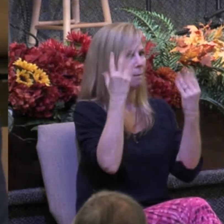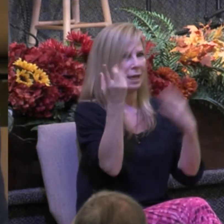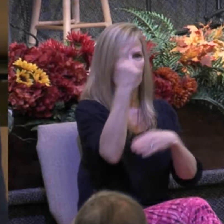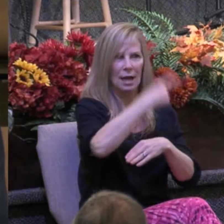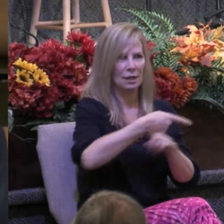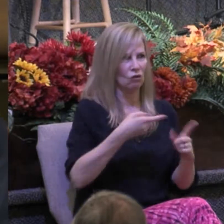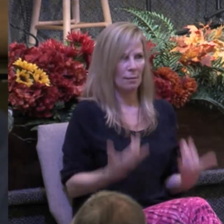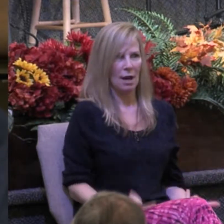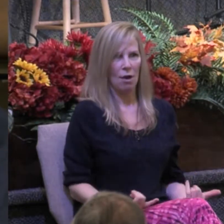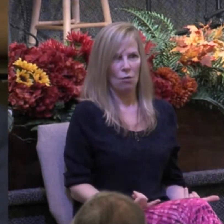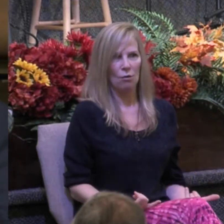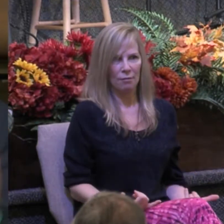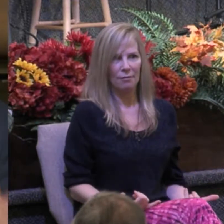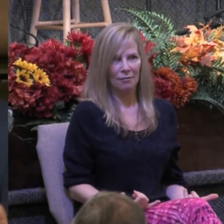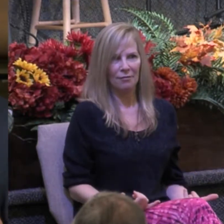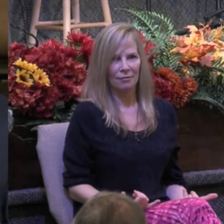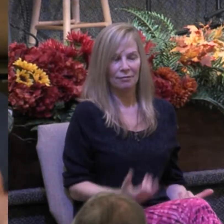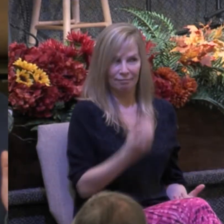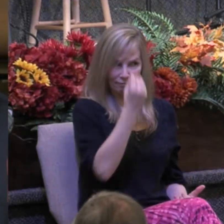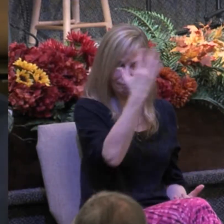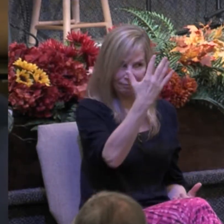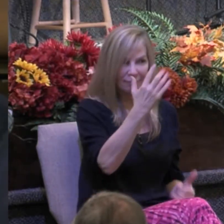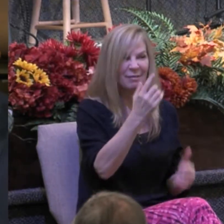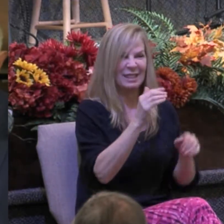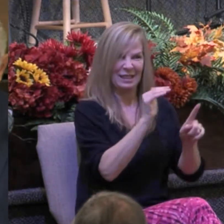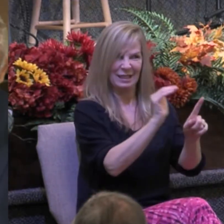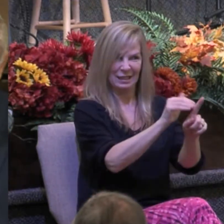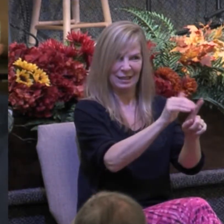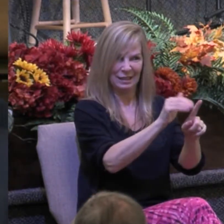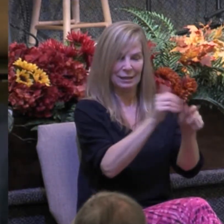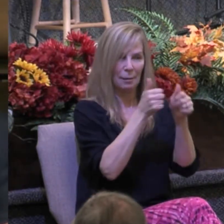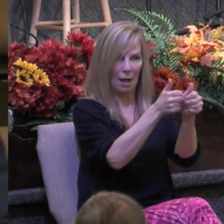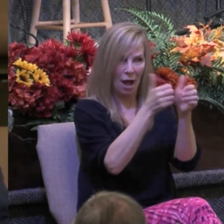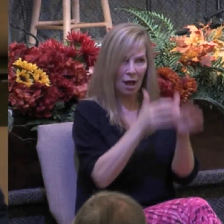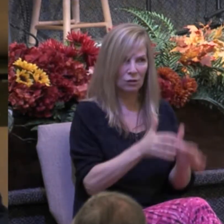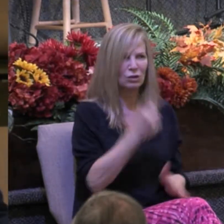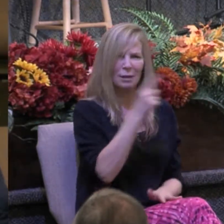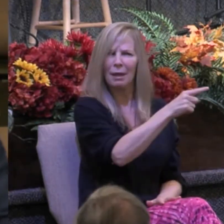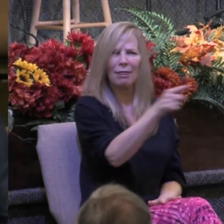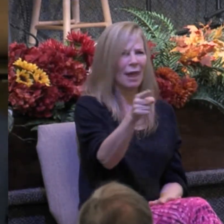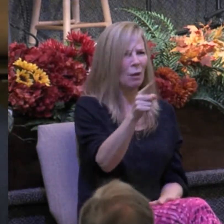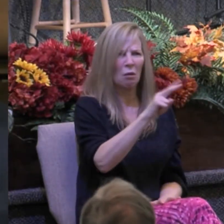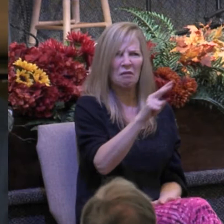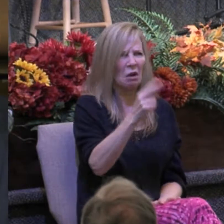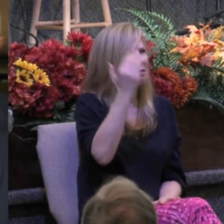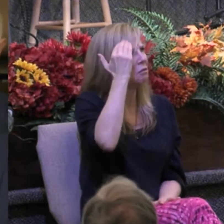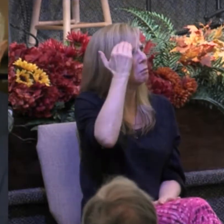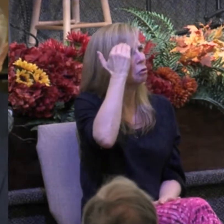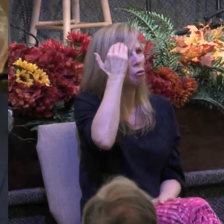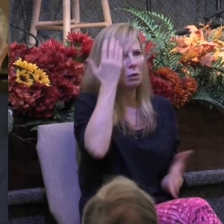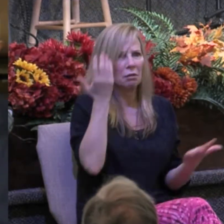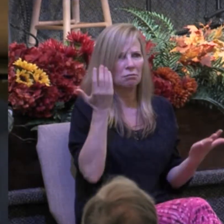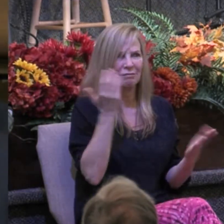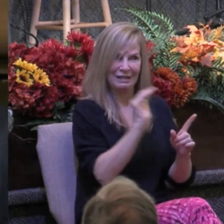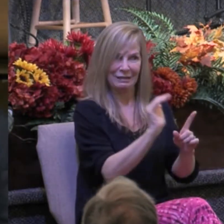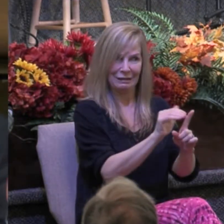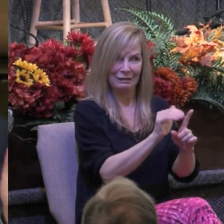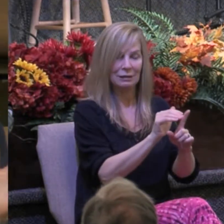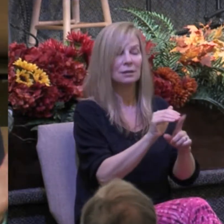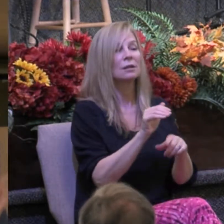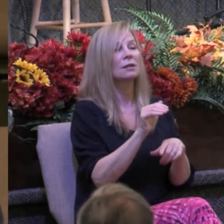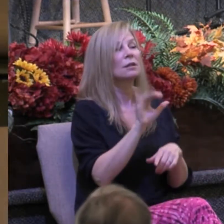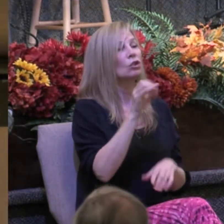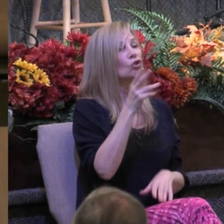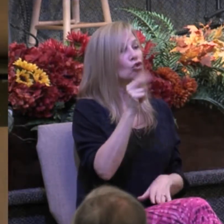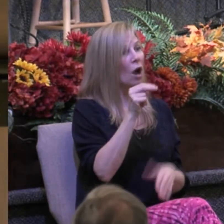what he was talking about. First, he reminds the apostles of something that they were very familiar with, and that is